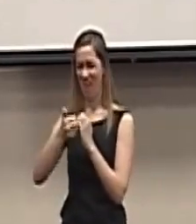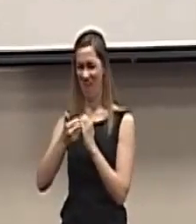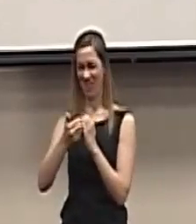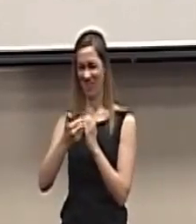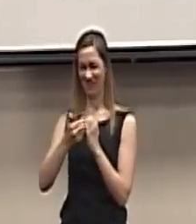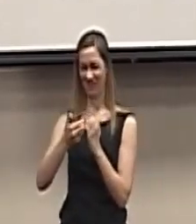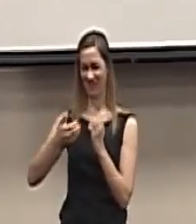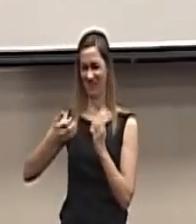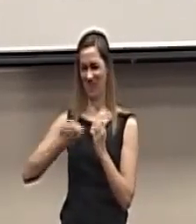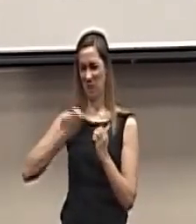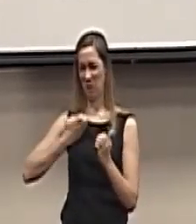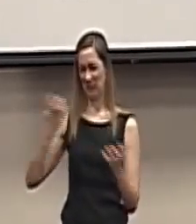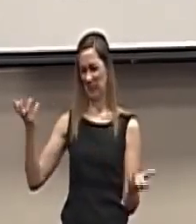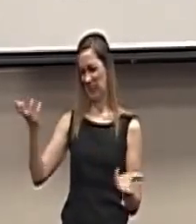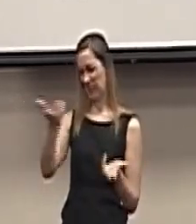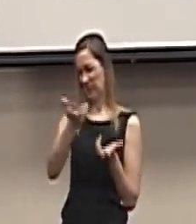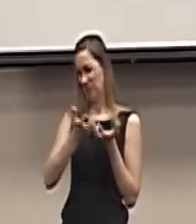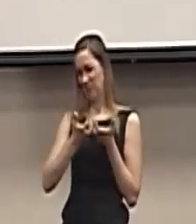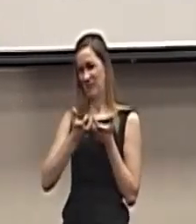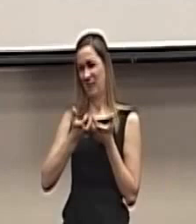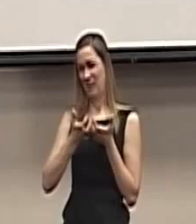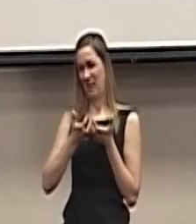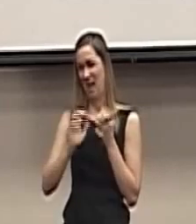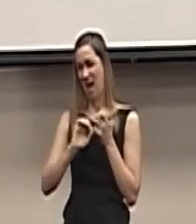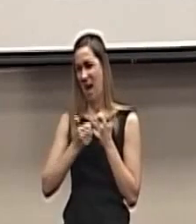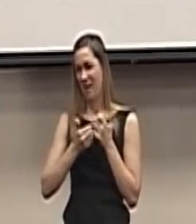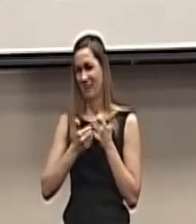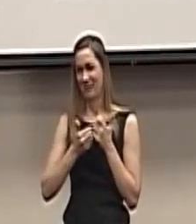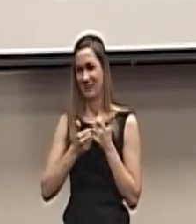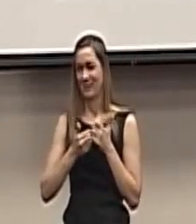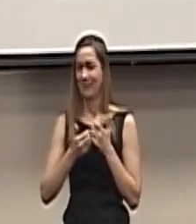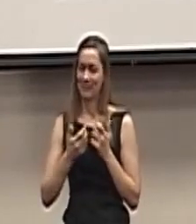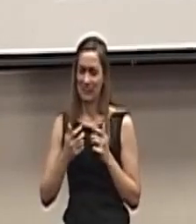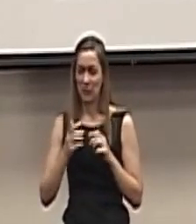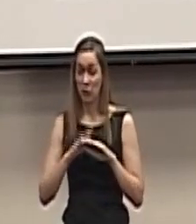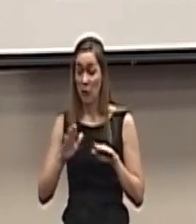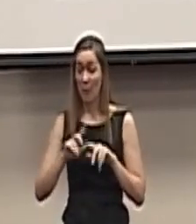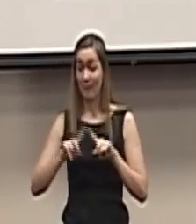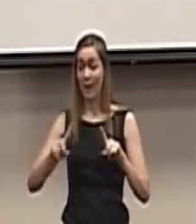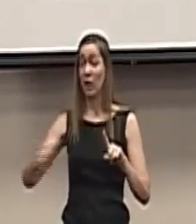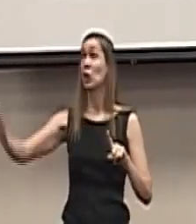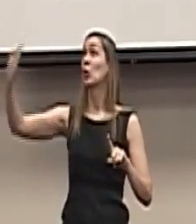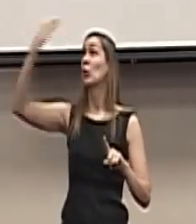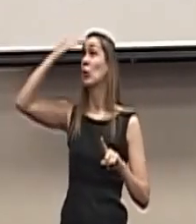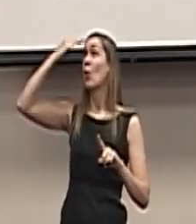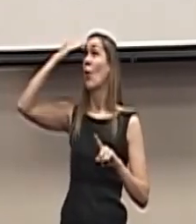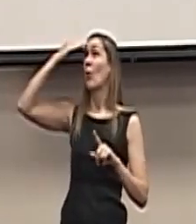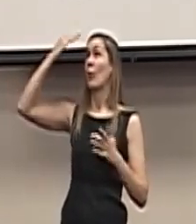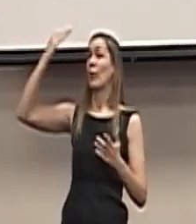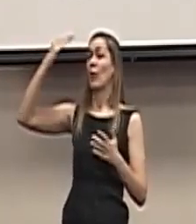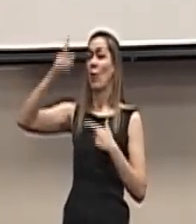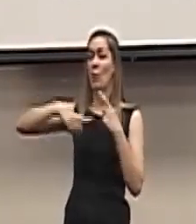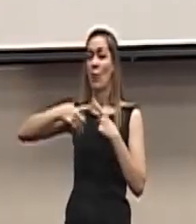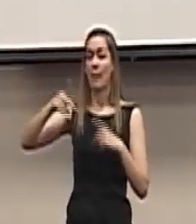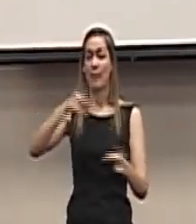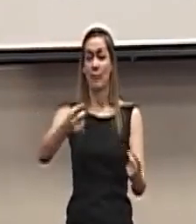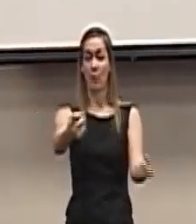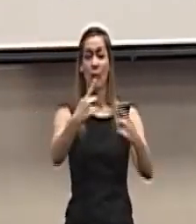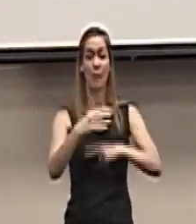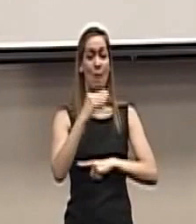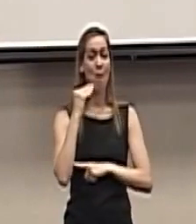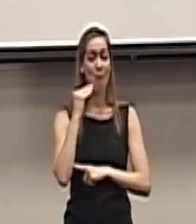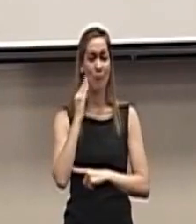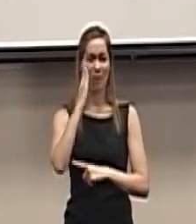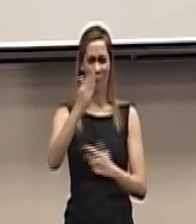those emotions? And the answer is you really don't. But you do this. You know that when people return home, there's going to